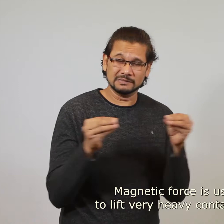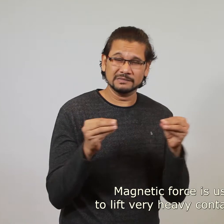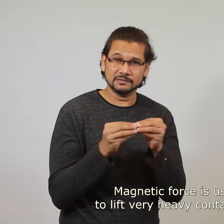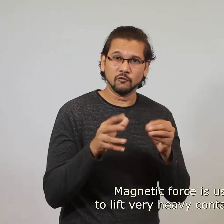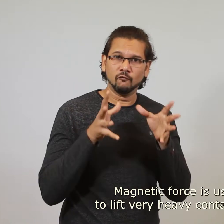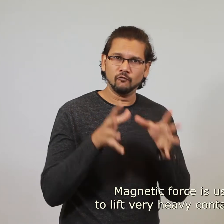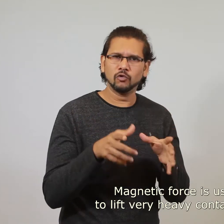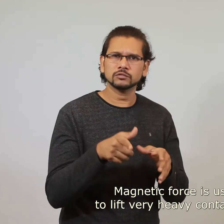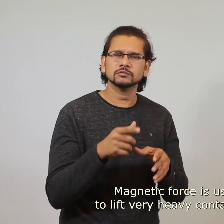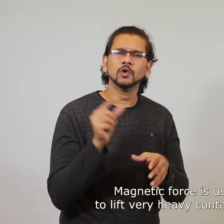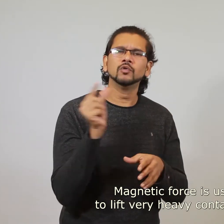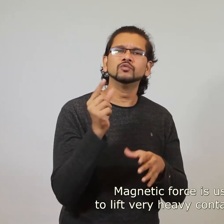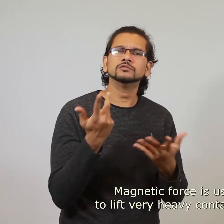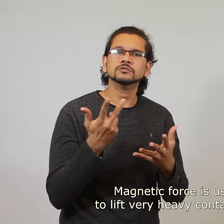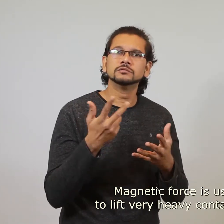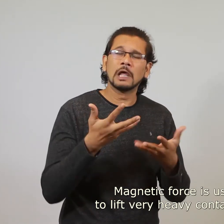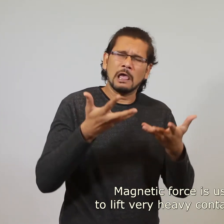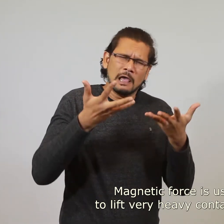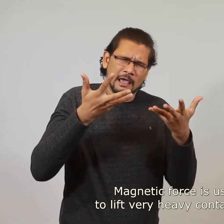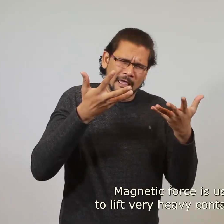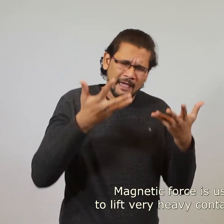Magnetic force is used to lift very heavy containers.